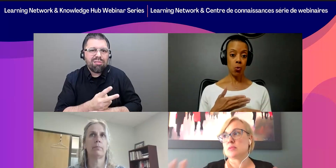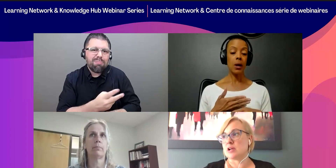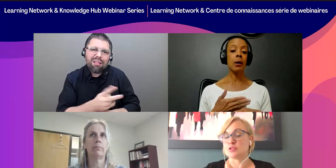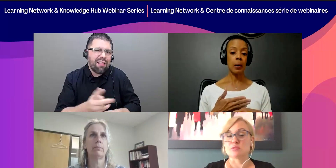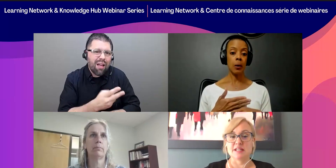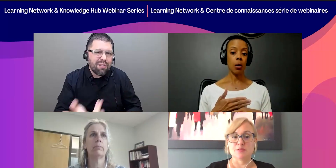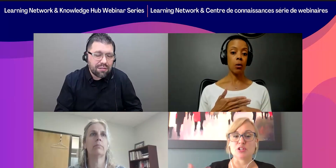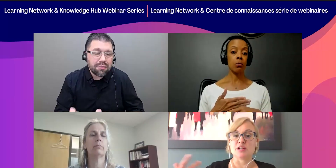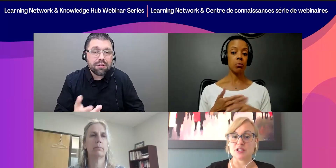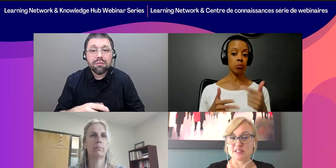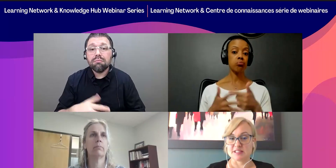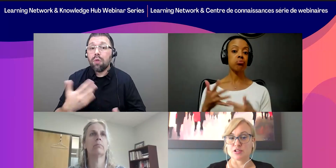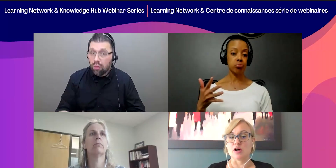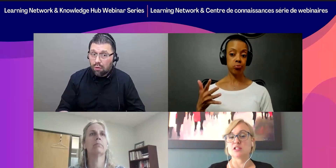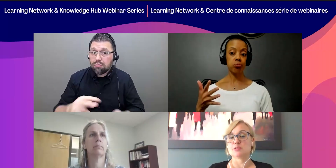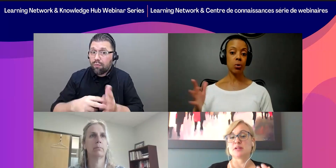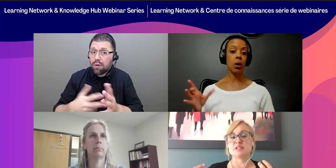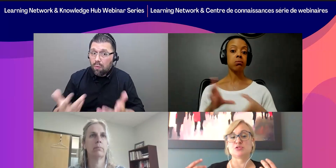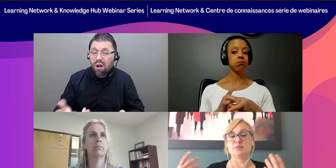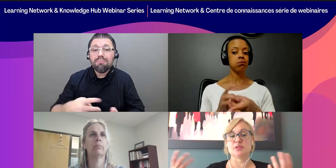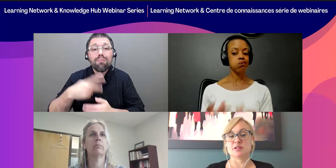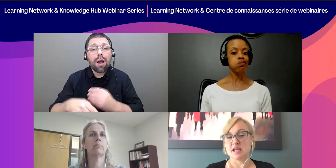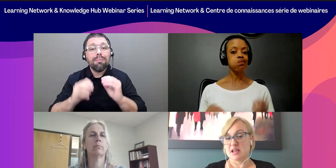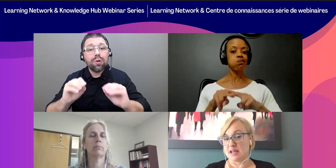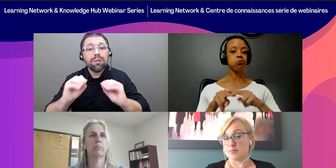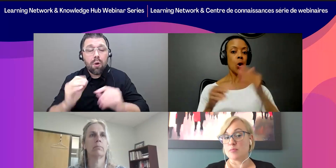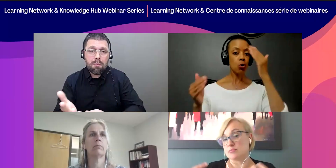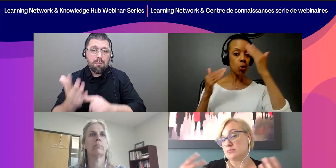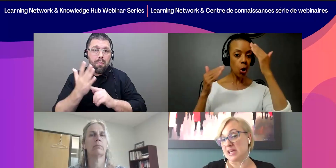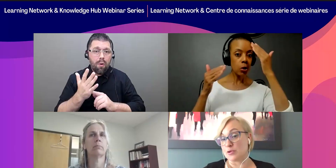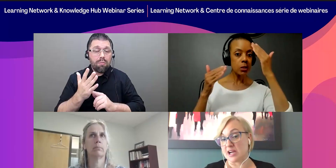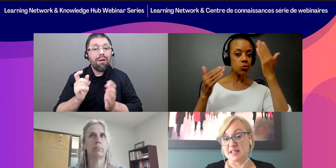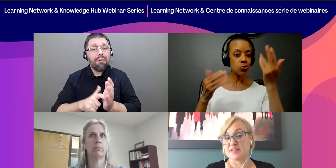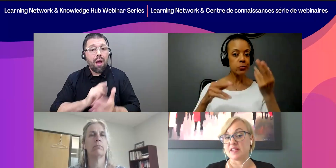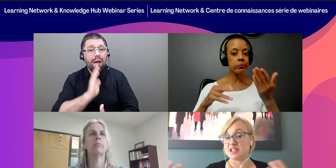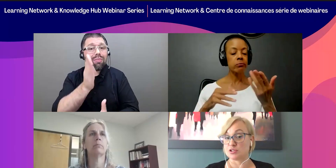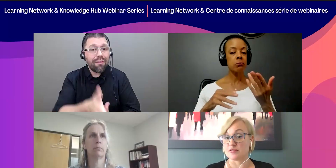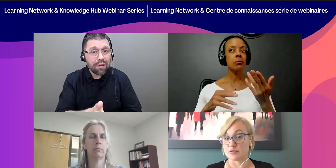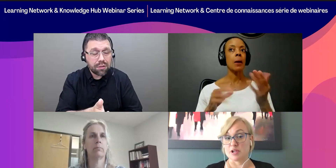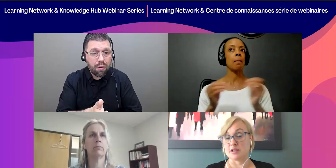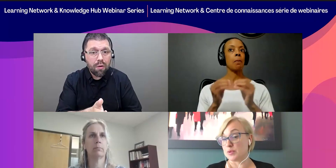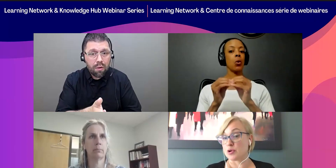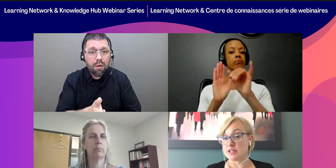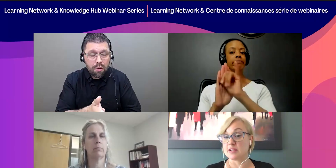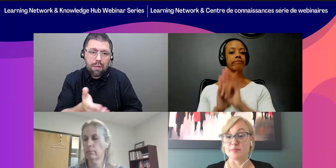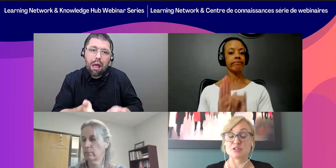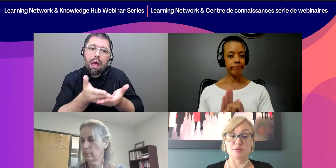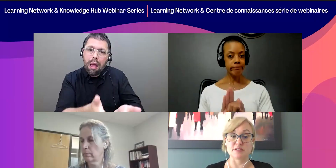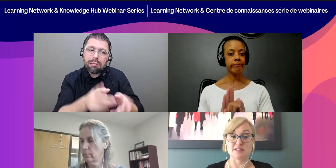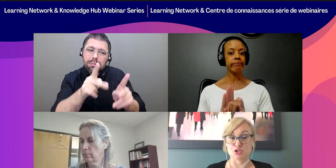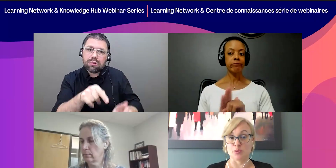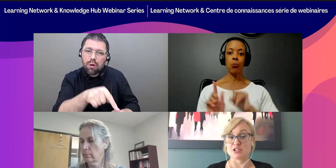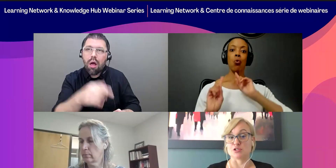actually associated with an increase in knowledge about mistreatment and better identification of and reporting